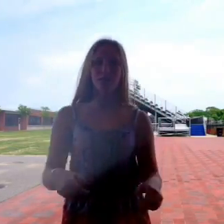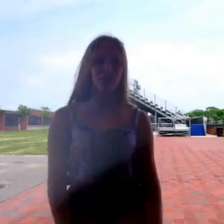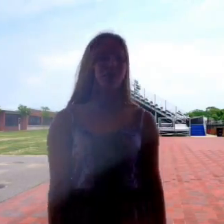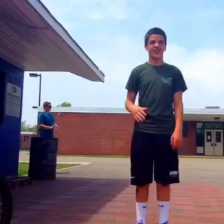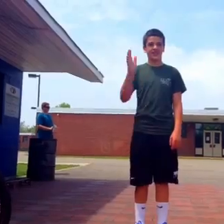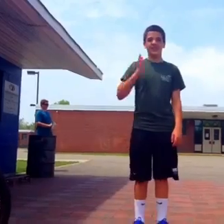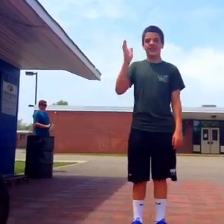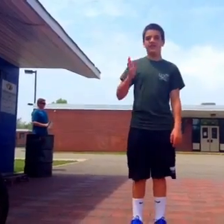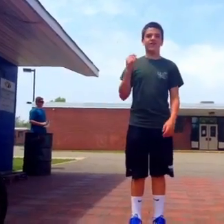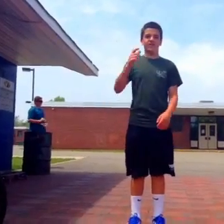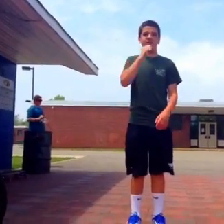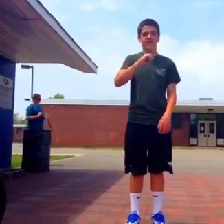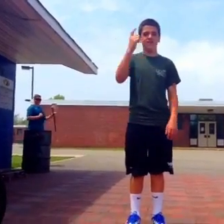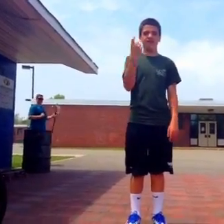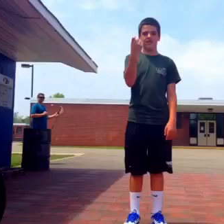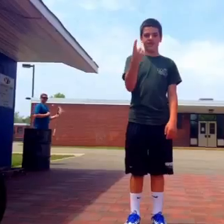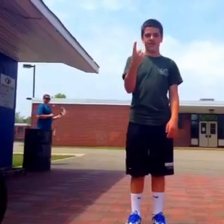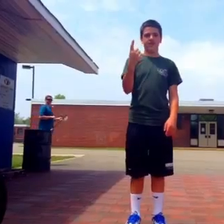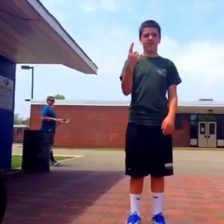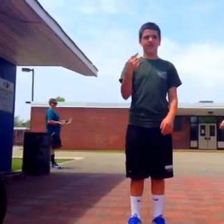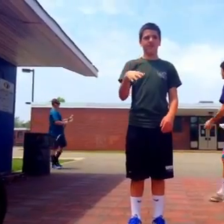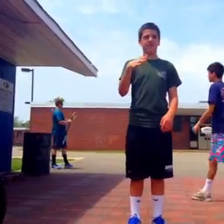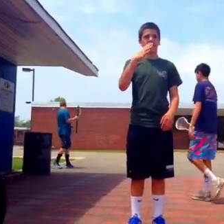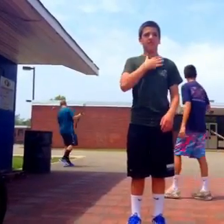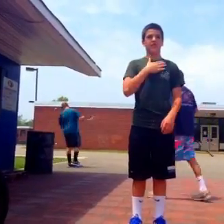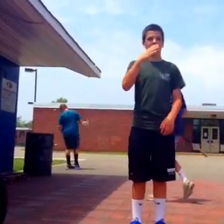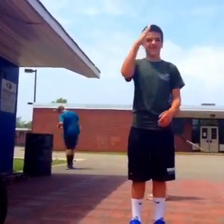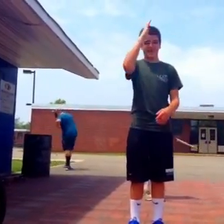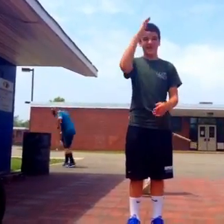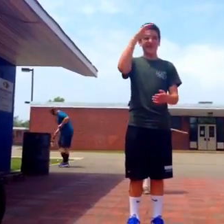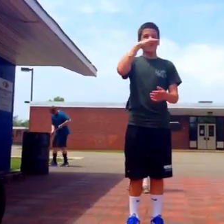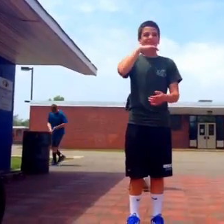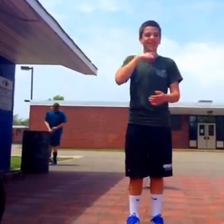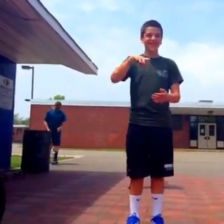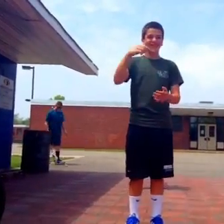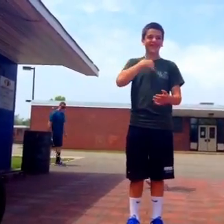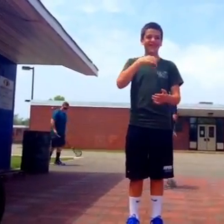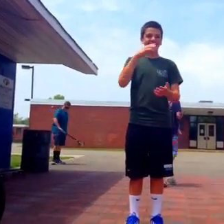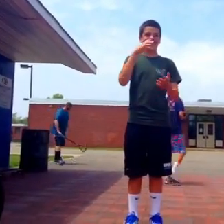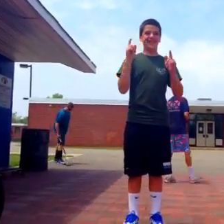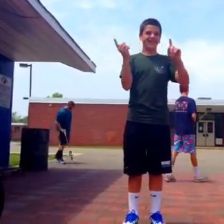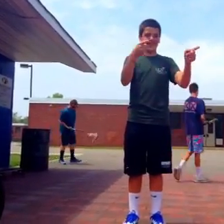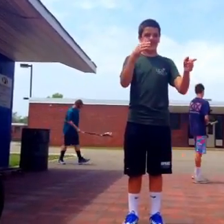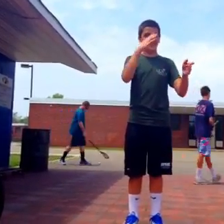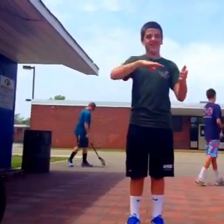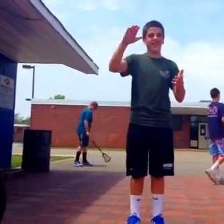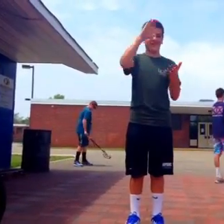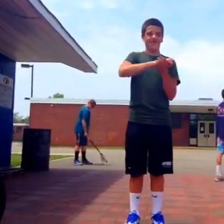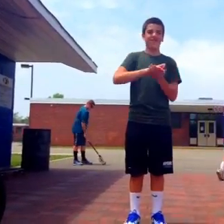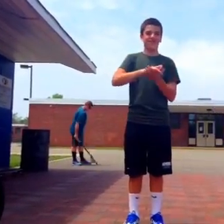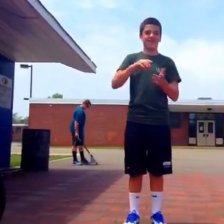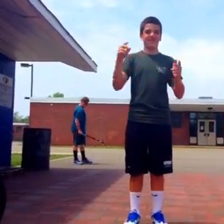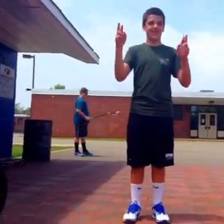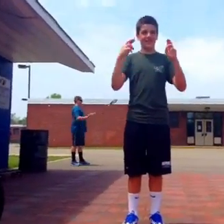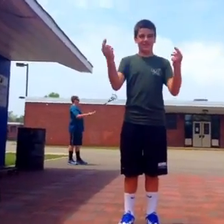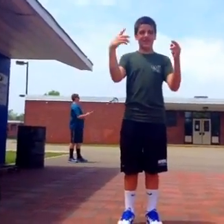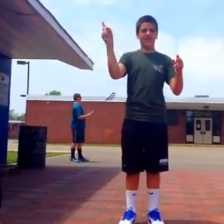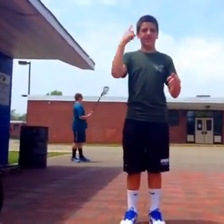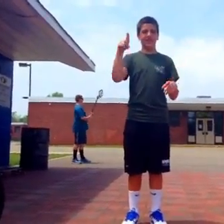figure. Once I was 11 years old, my daddy told me, go get yourself a wife or you'll be